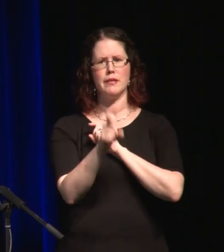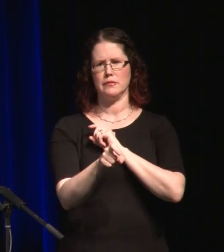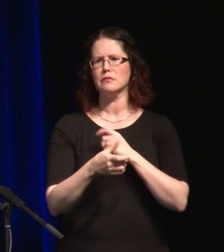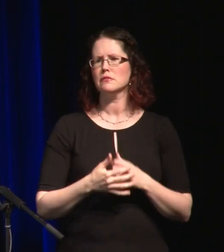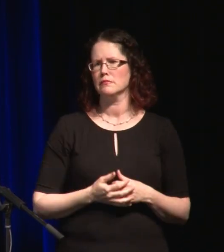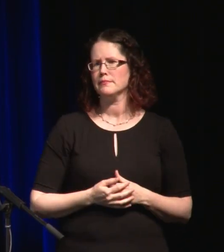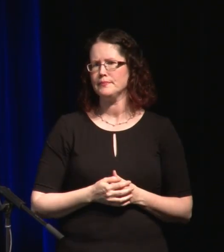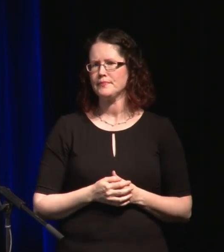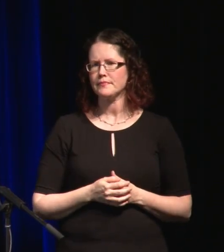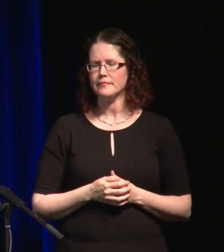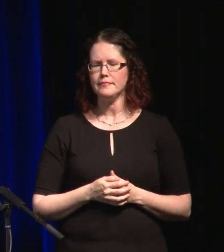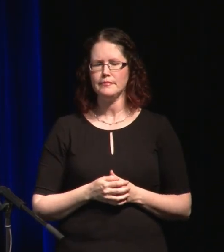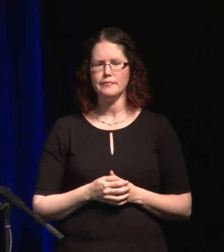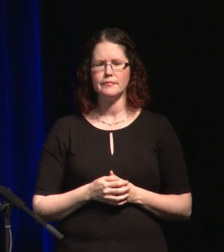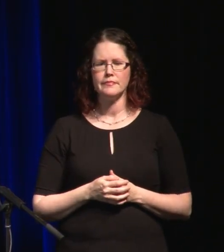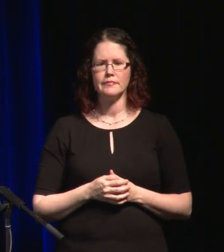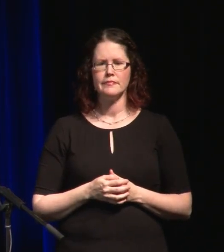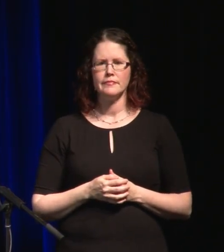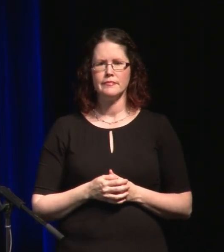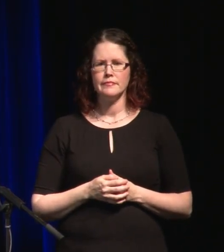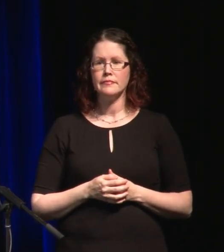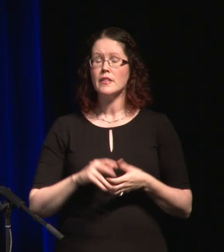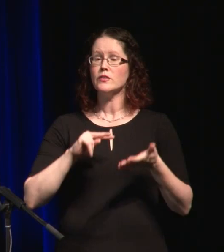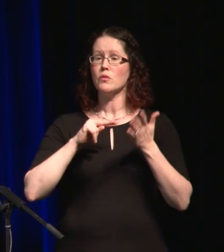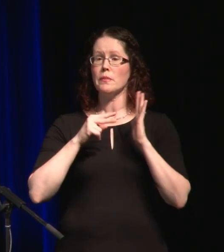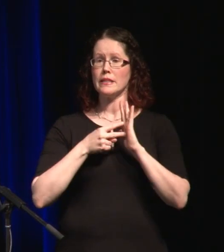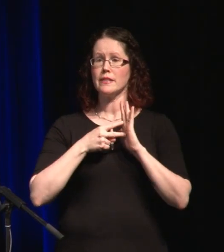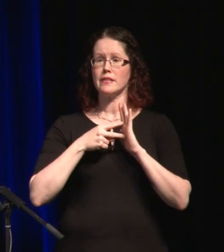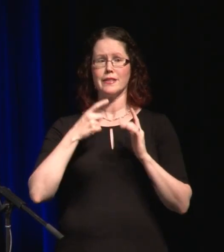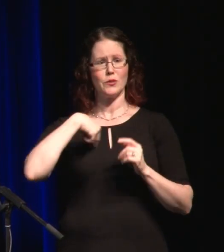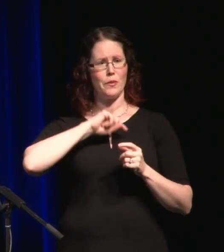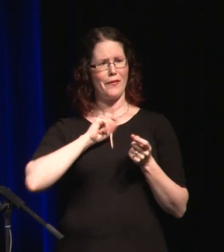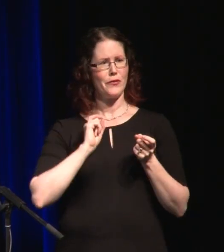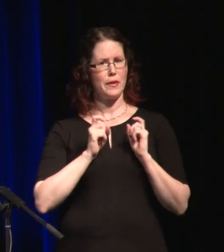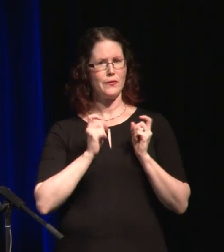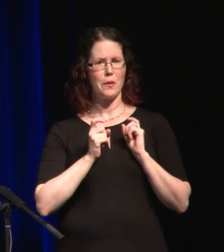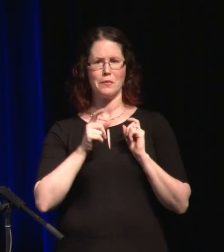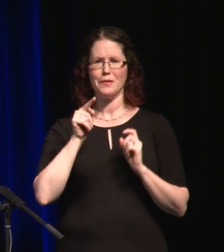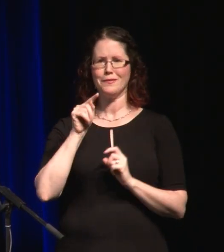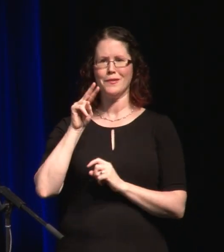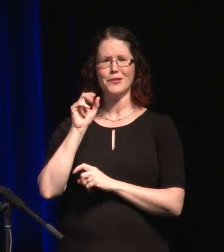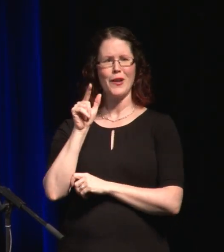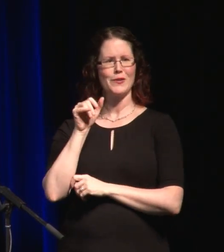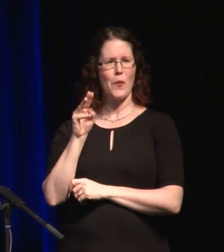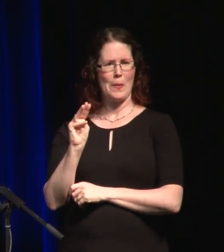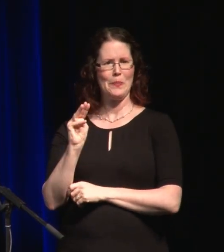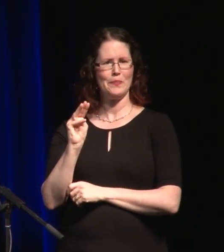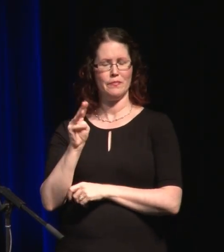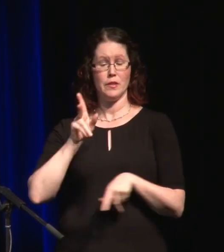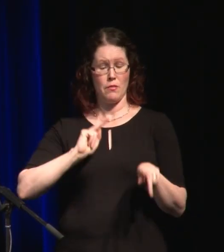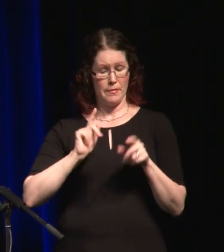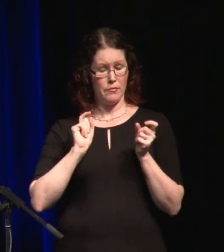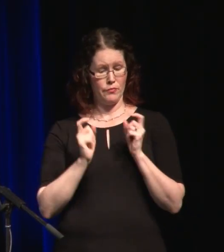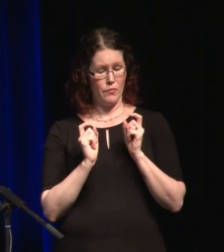turn. In other words, we had to transform ourselves as a people and as a